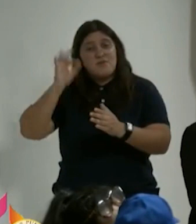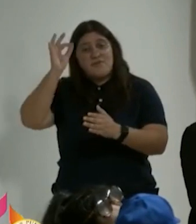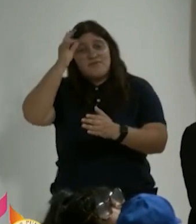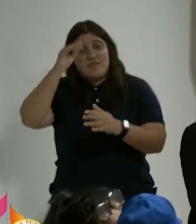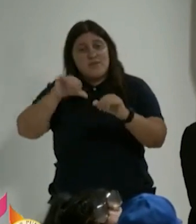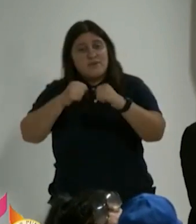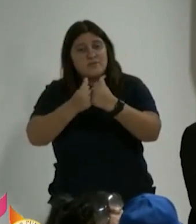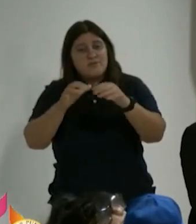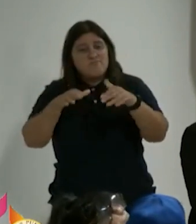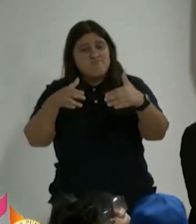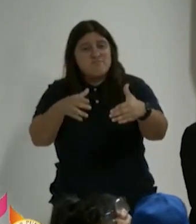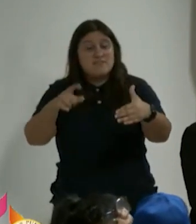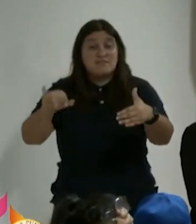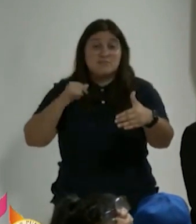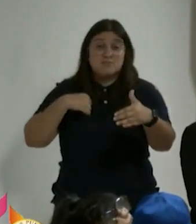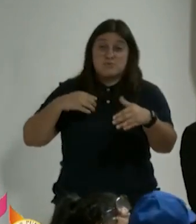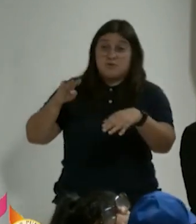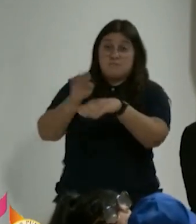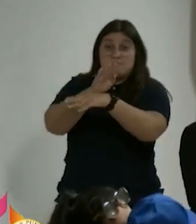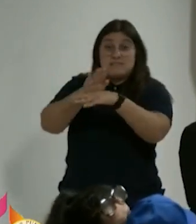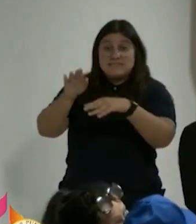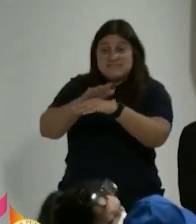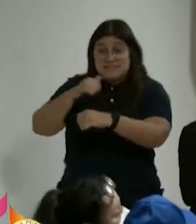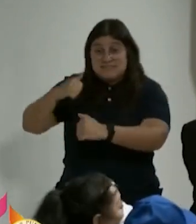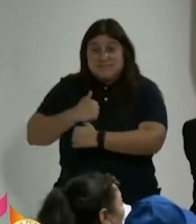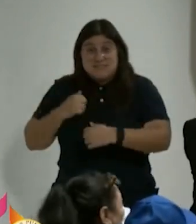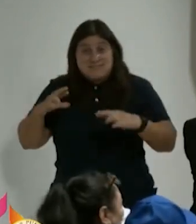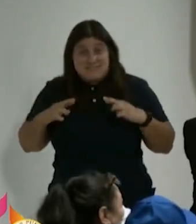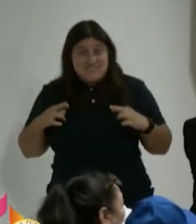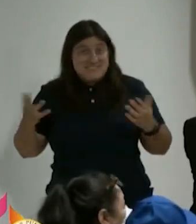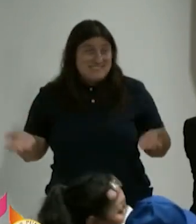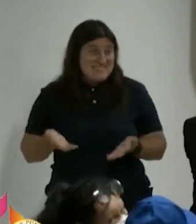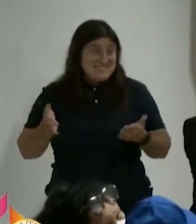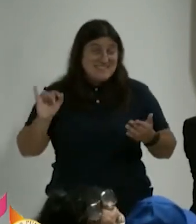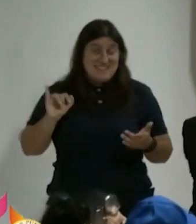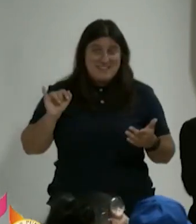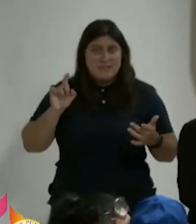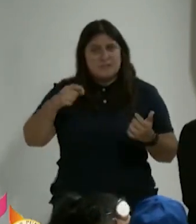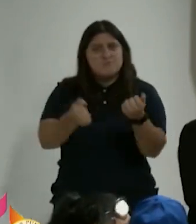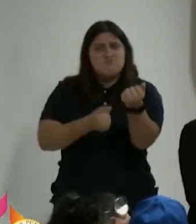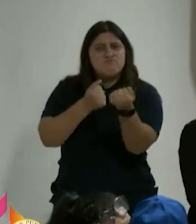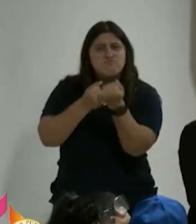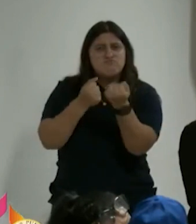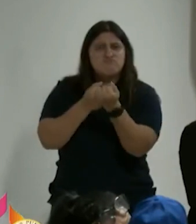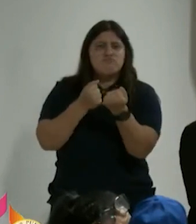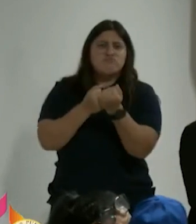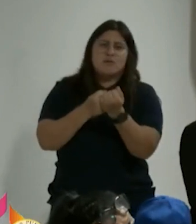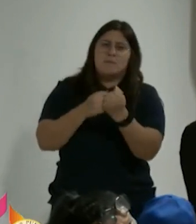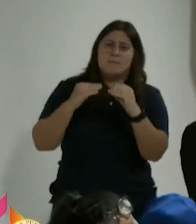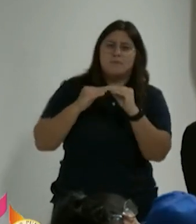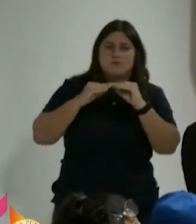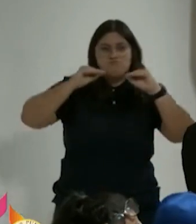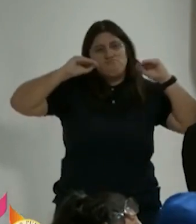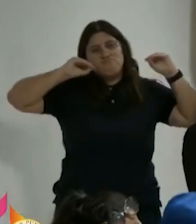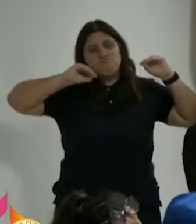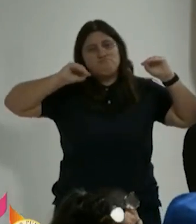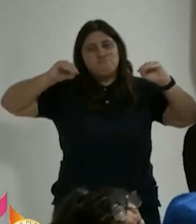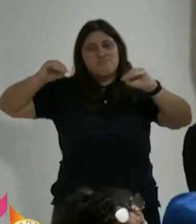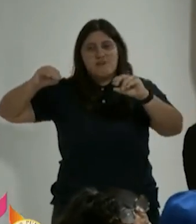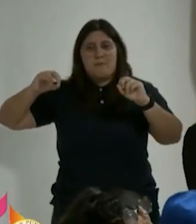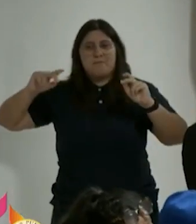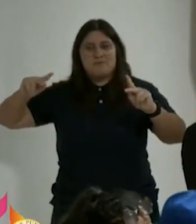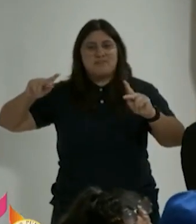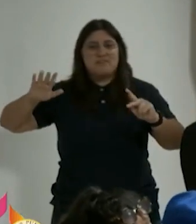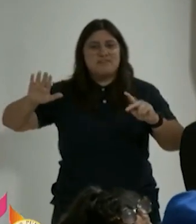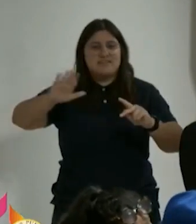support veteran-owned businesses in the state of New York, and I'm sure you have them here as well, but we need to support and give them the education opportunities as well when they come